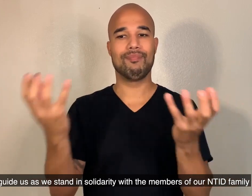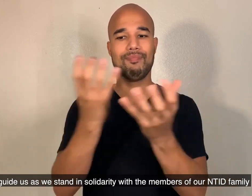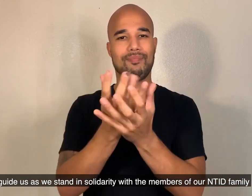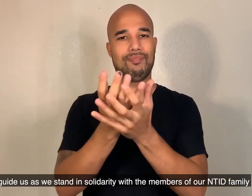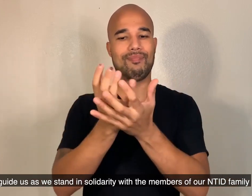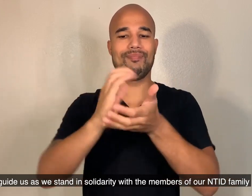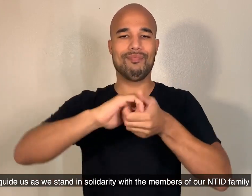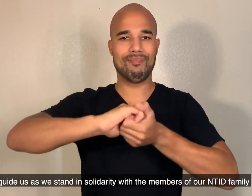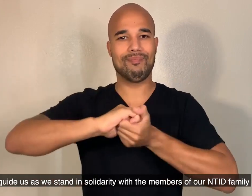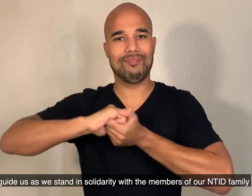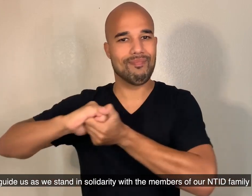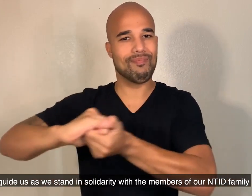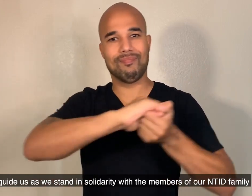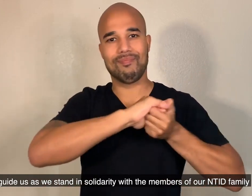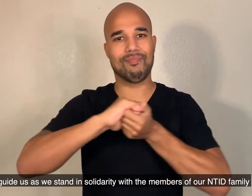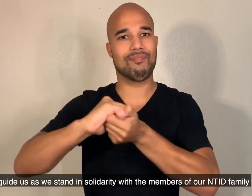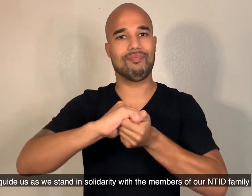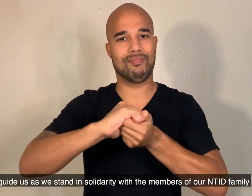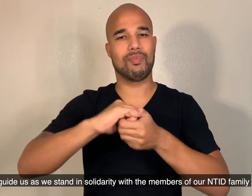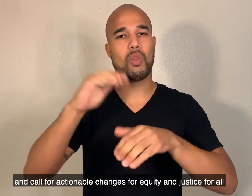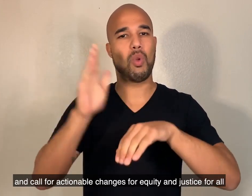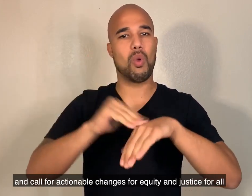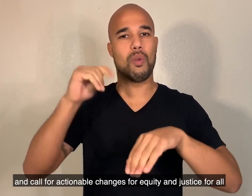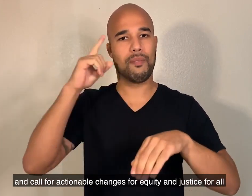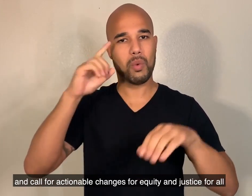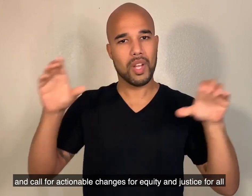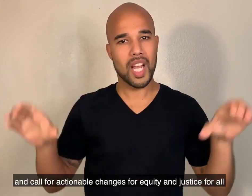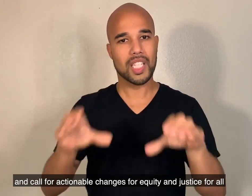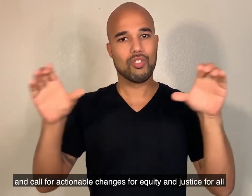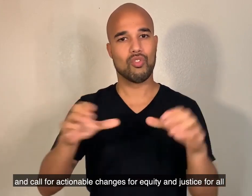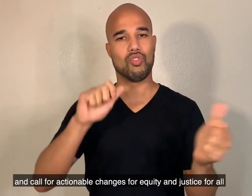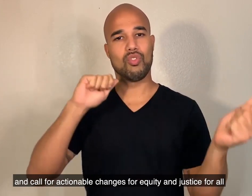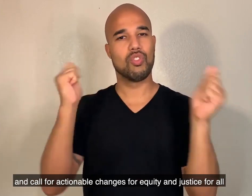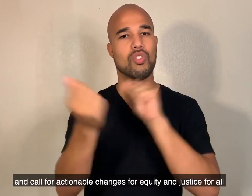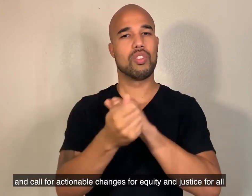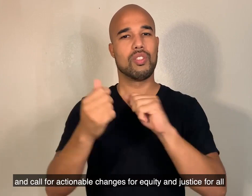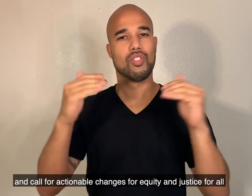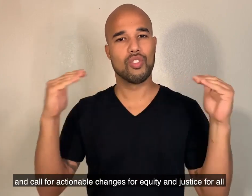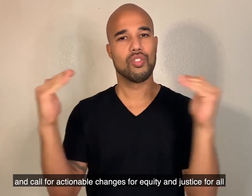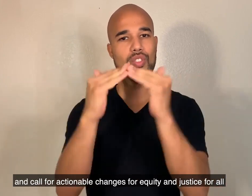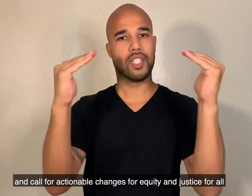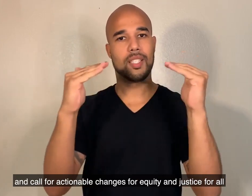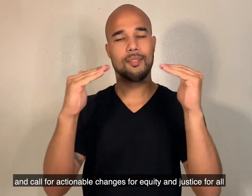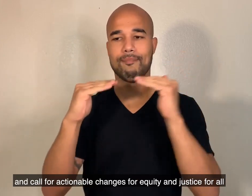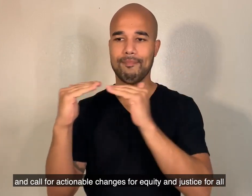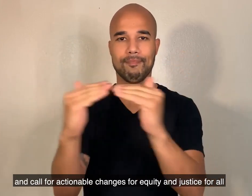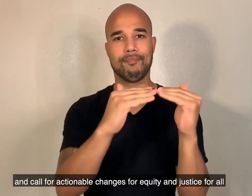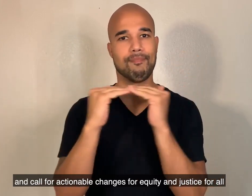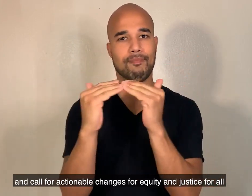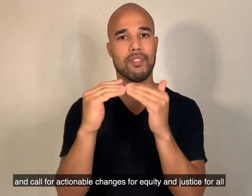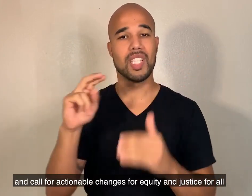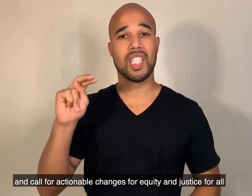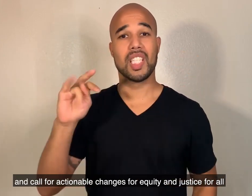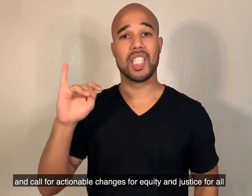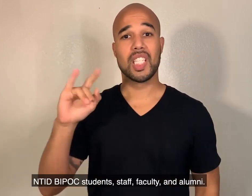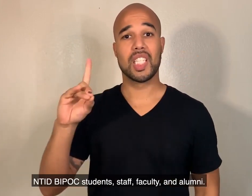solidarity with the members of our NTID family and call for actionable changes for equity and justice for all